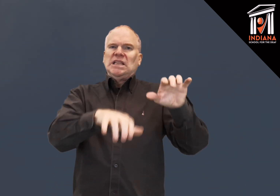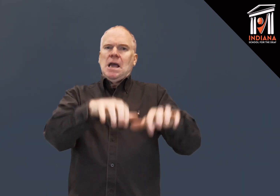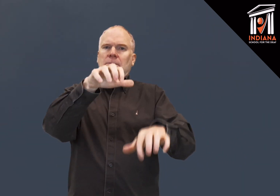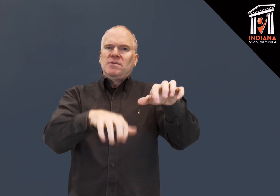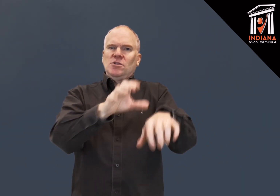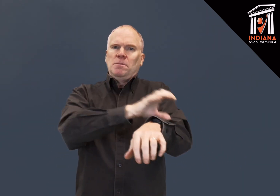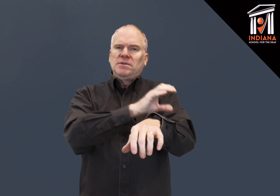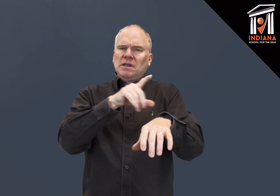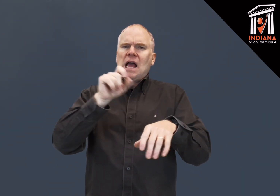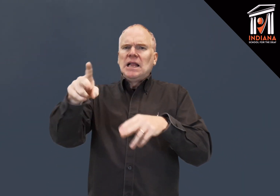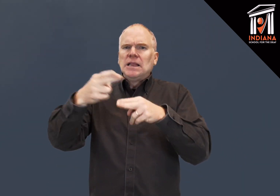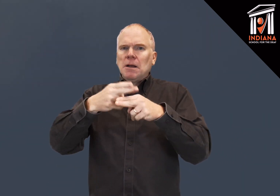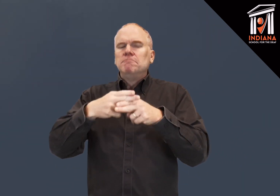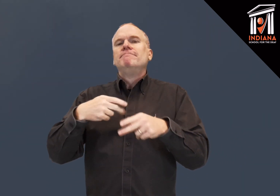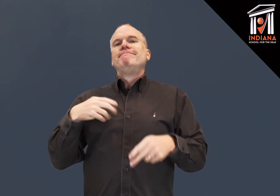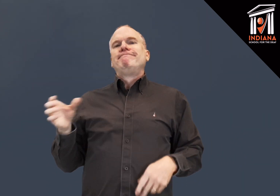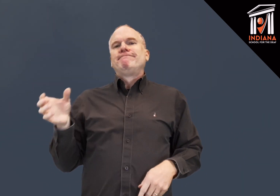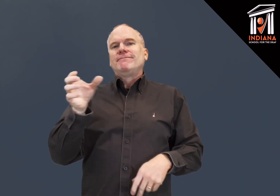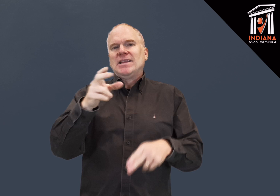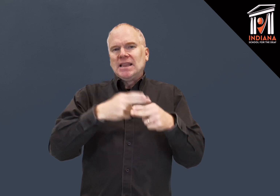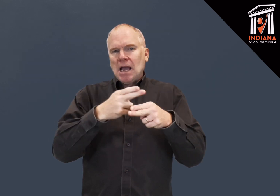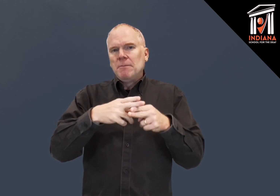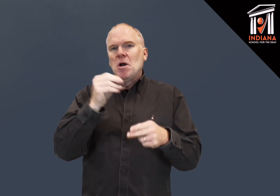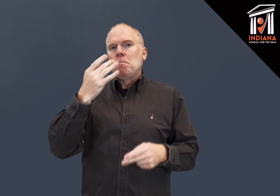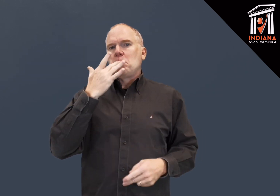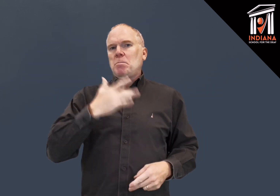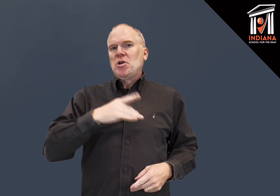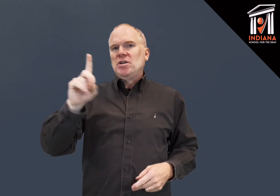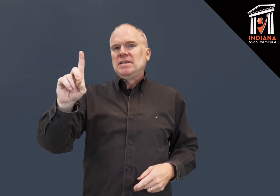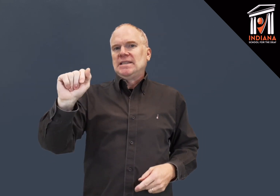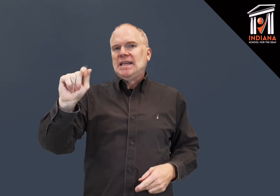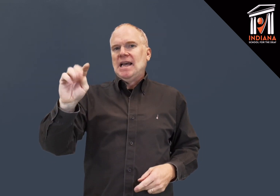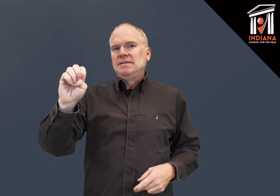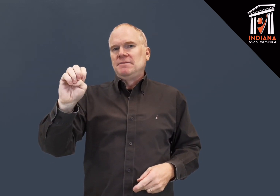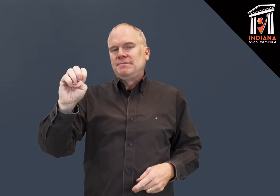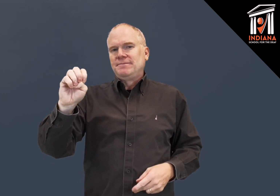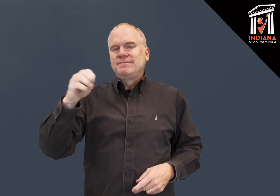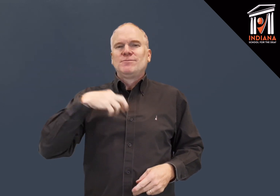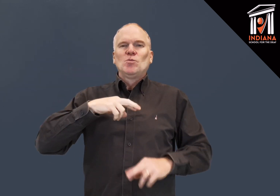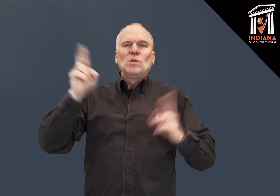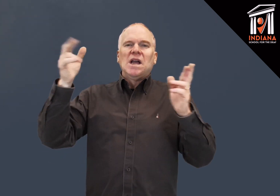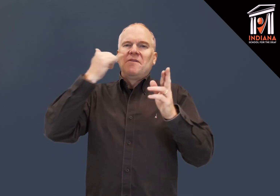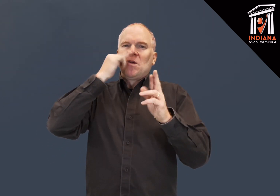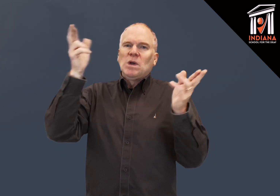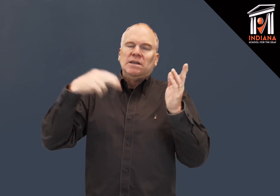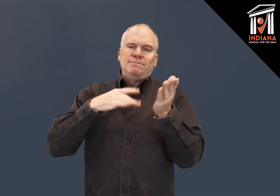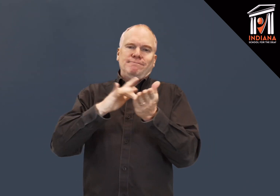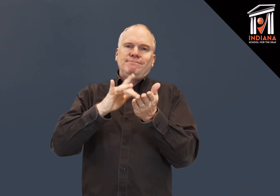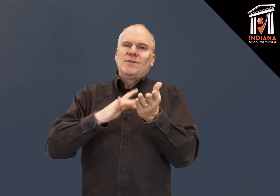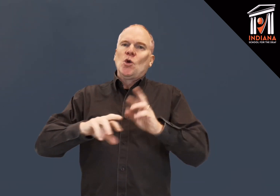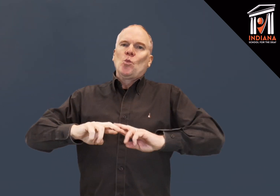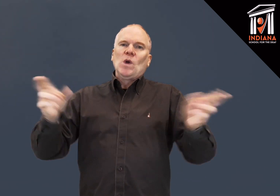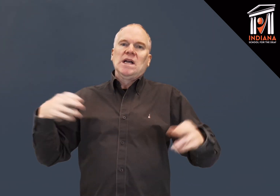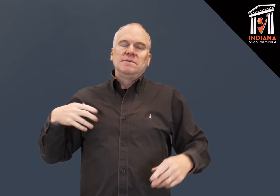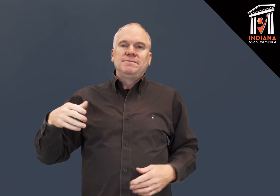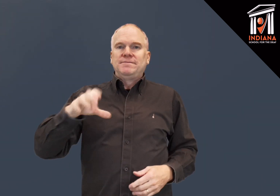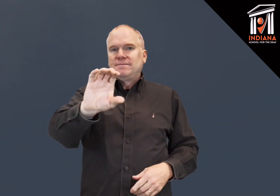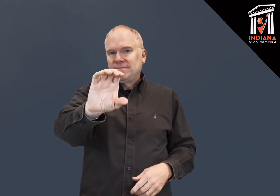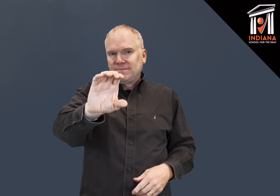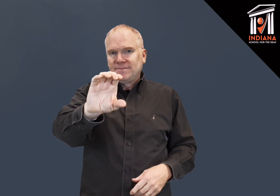mentioned. So then she asks me my name, which I gave her that information, and my birth date. I always have that ready on my